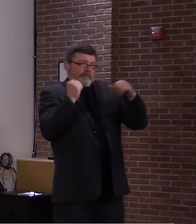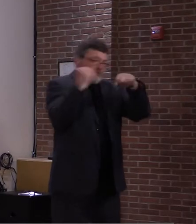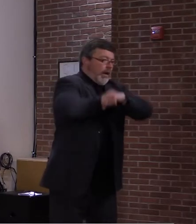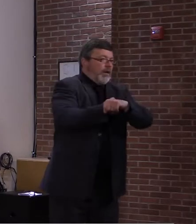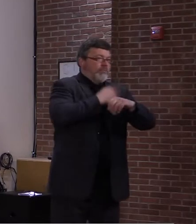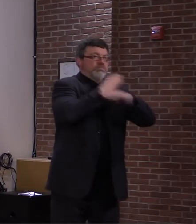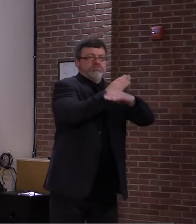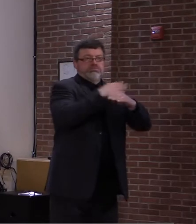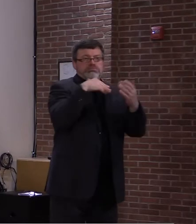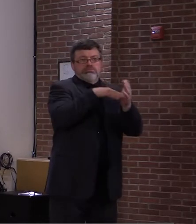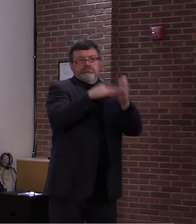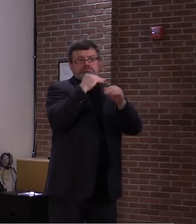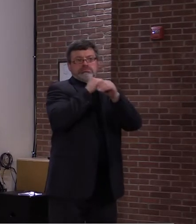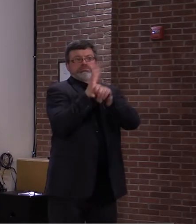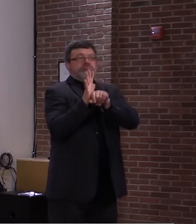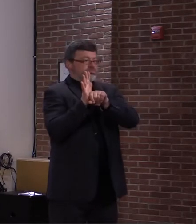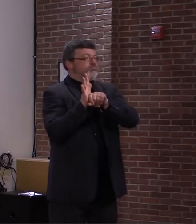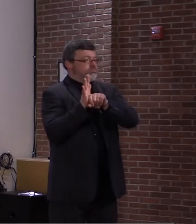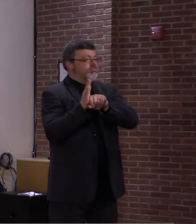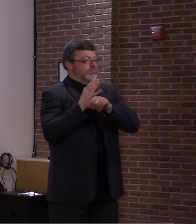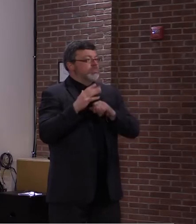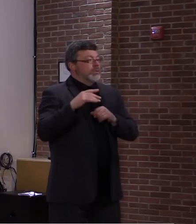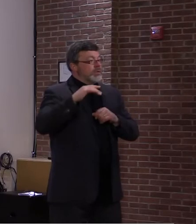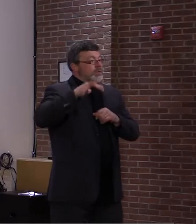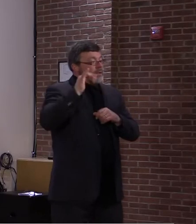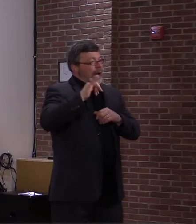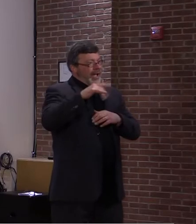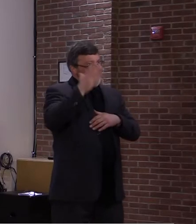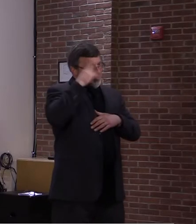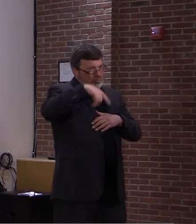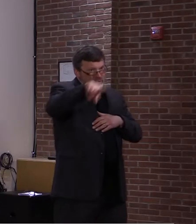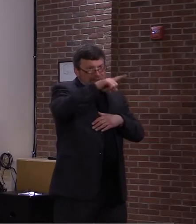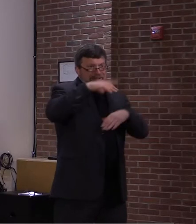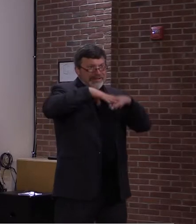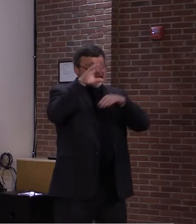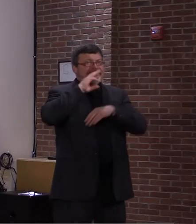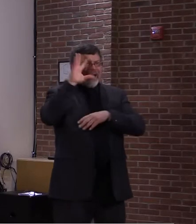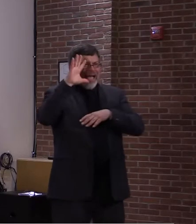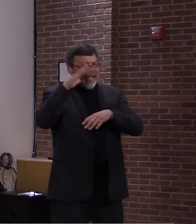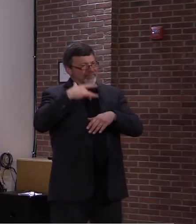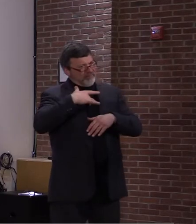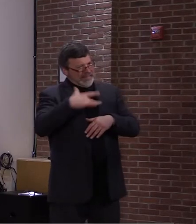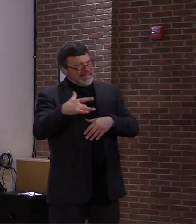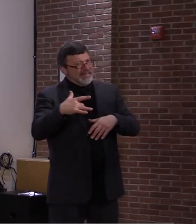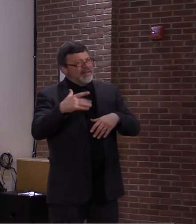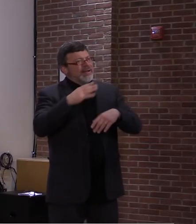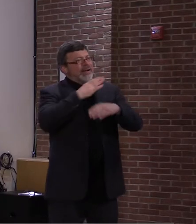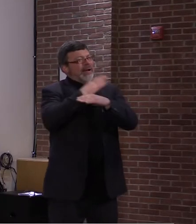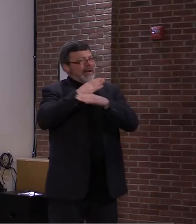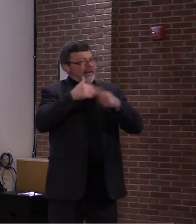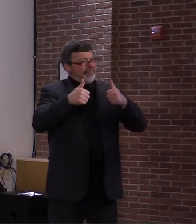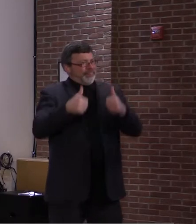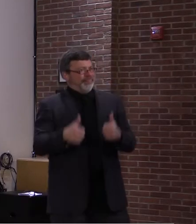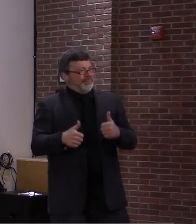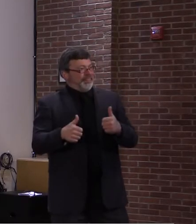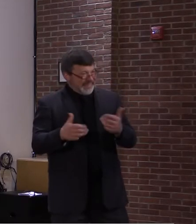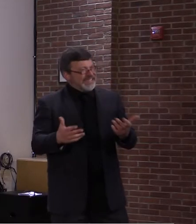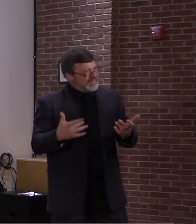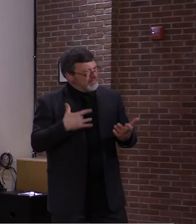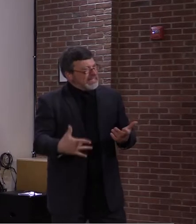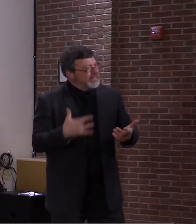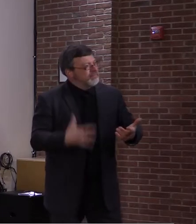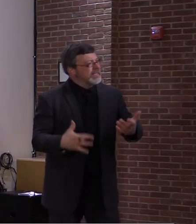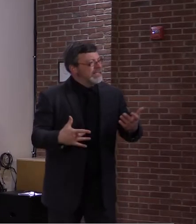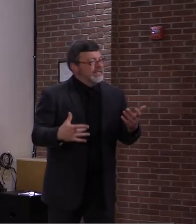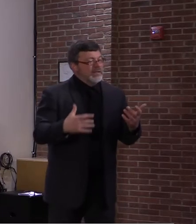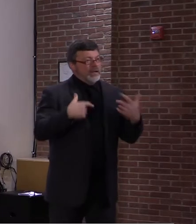are compromise and from with health issues, that this will keep them out of the hospital and prevent